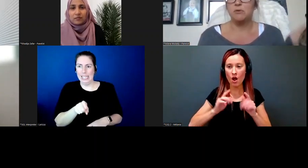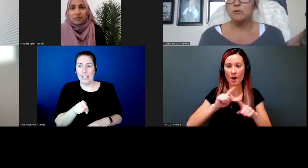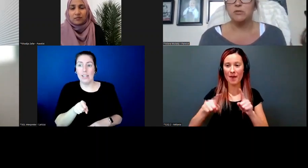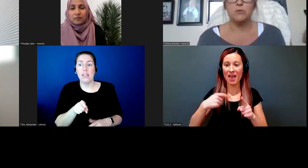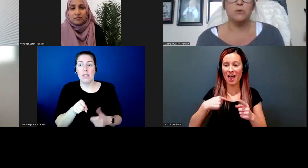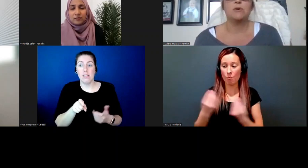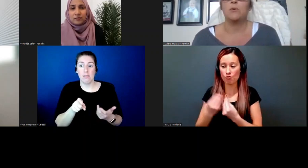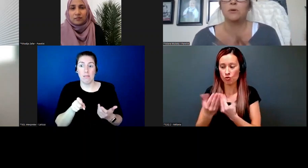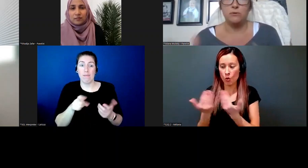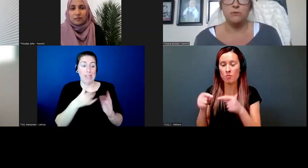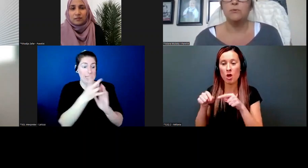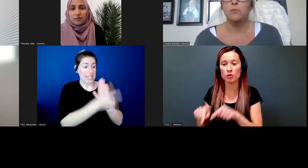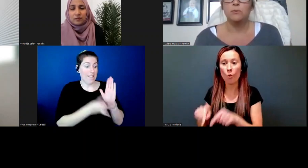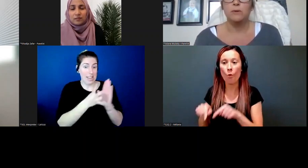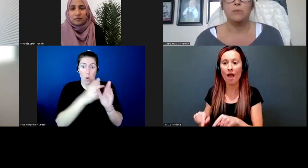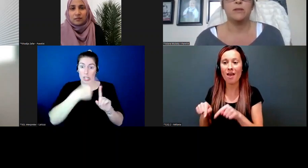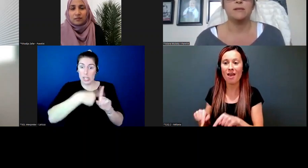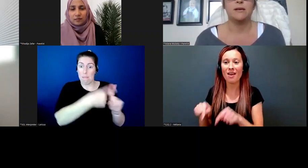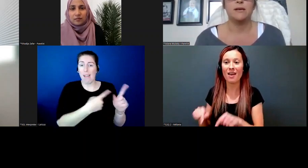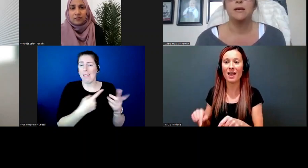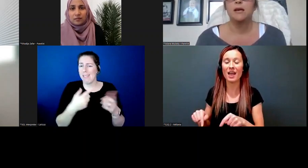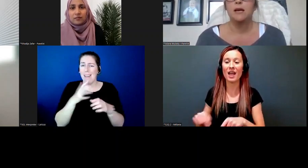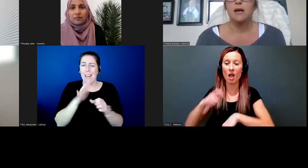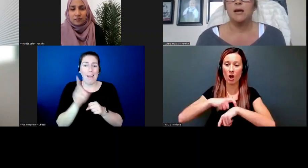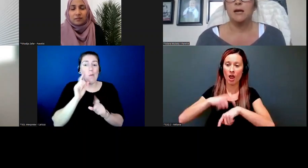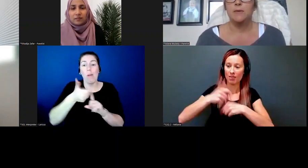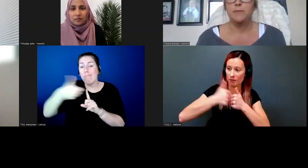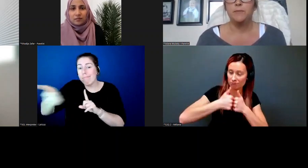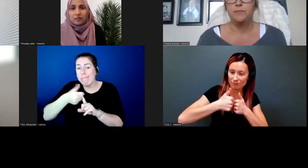to go to the grocery store or do like what they said.